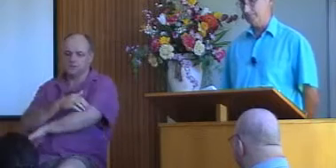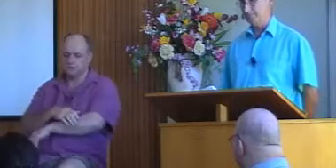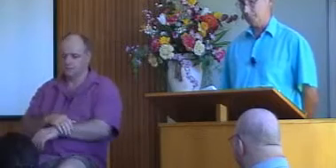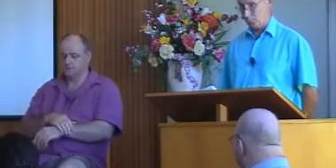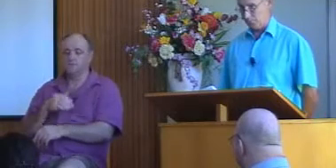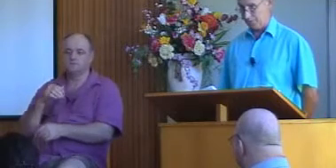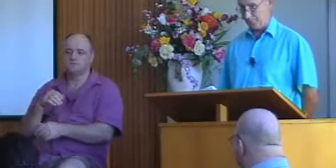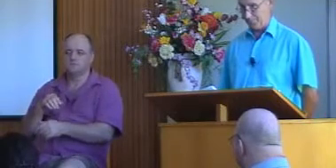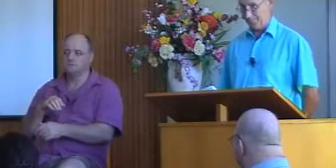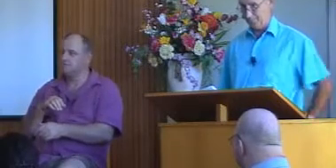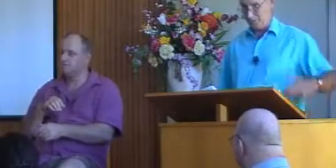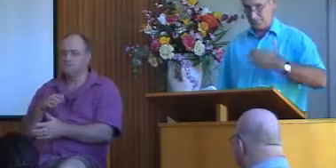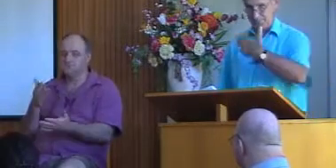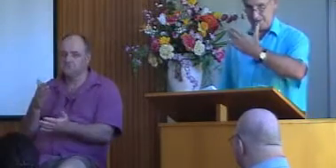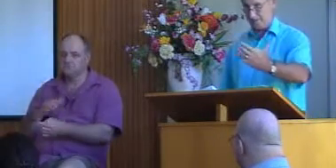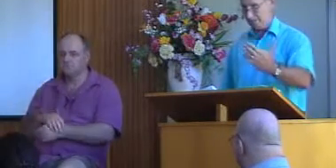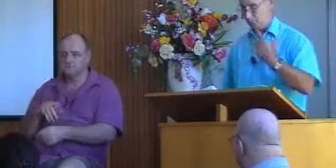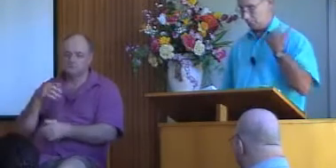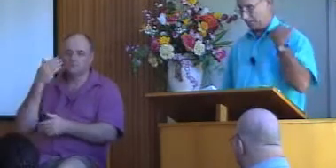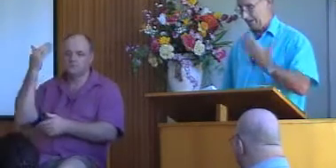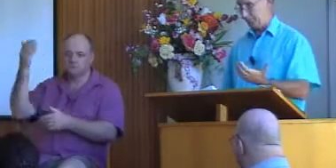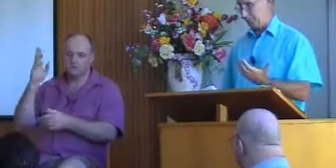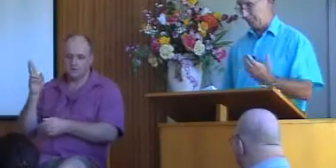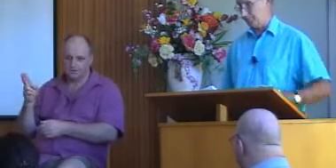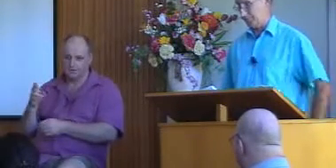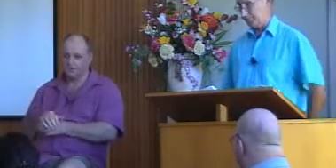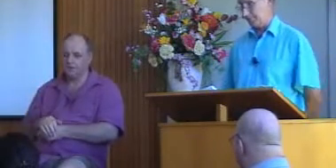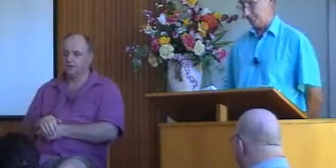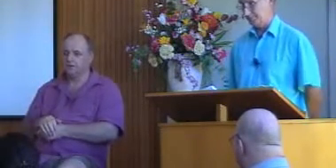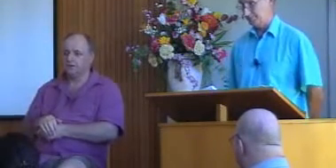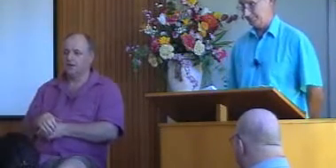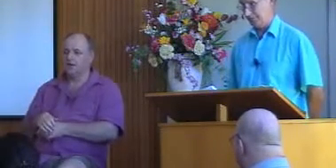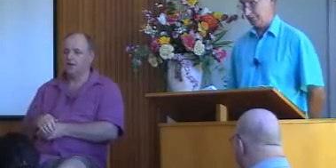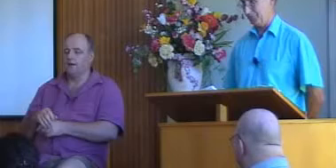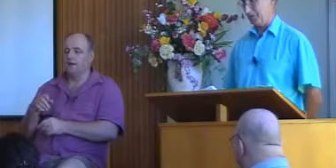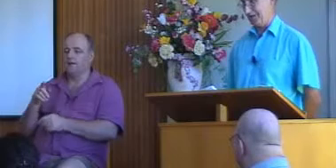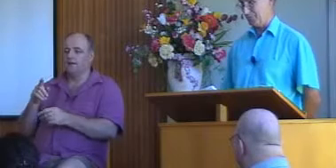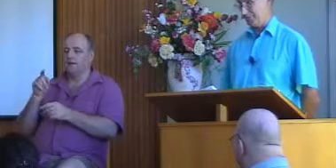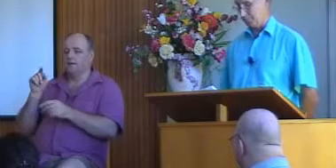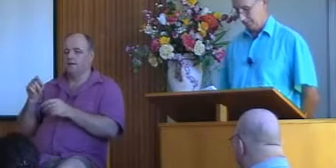said, we'll stop what I'm saying and we'll pray for this person as a group.